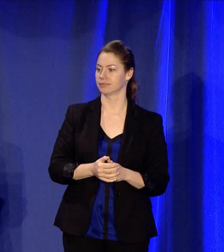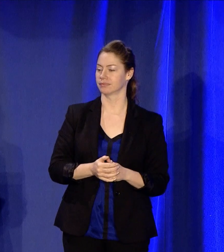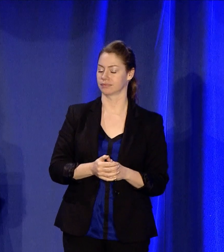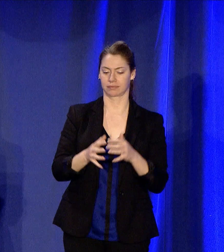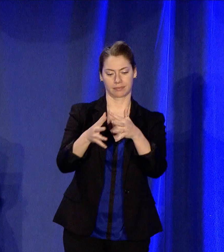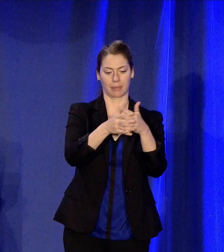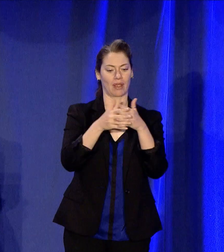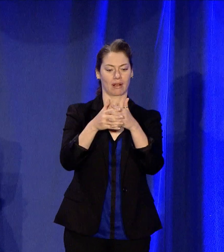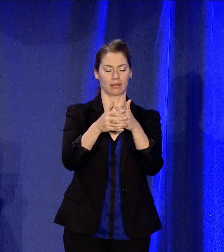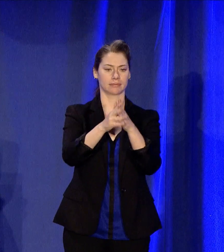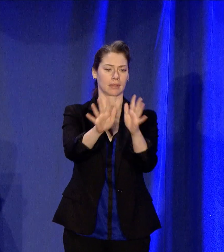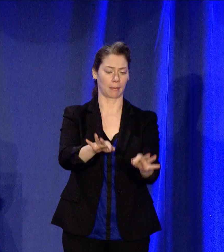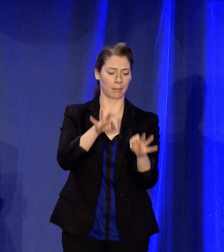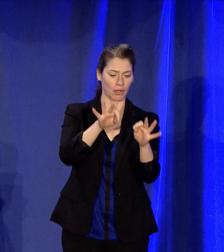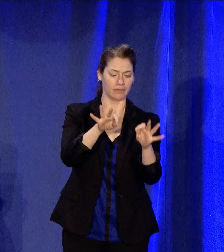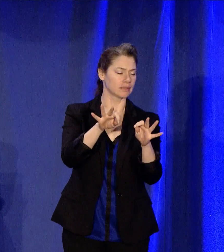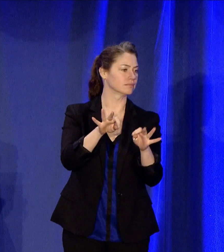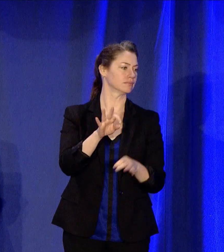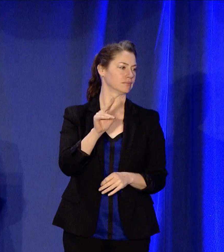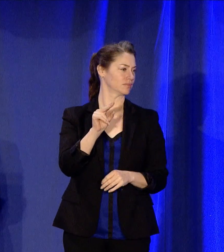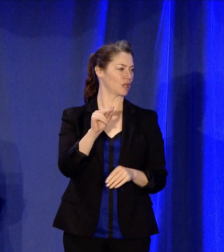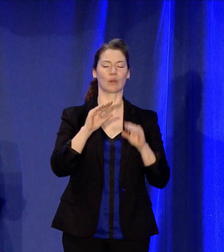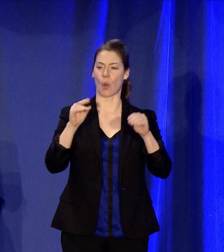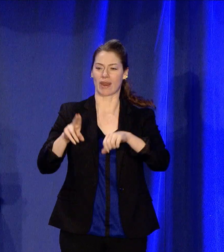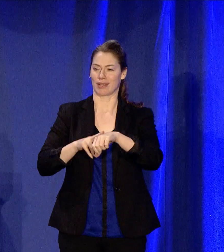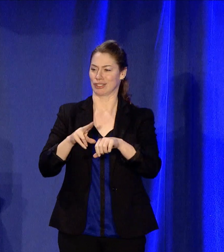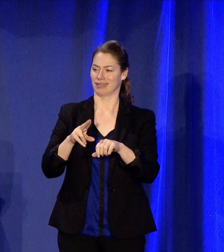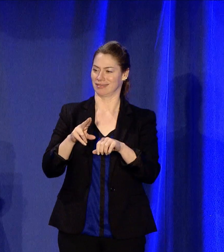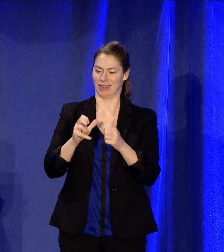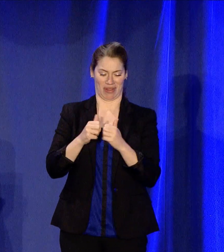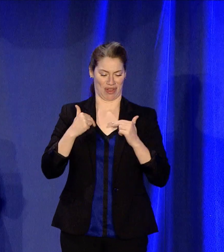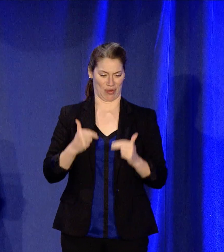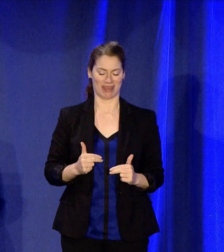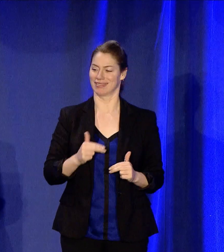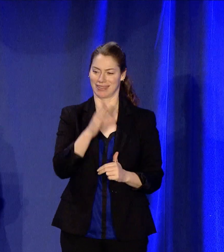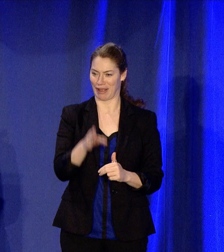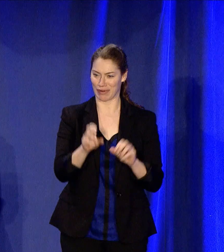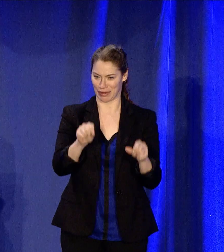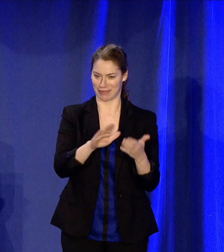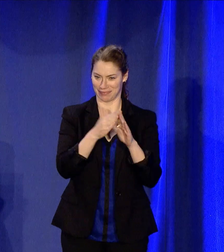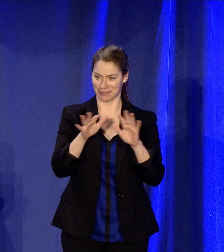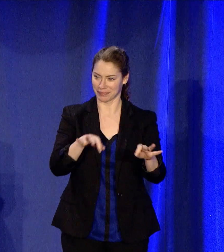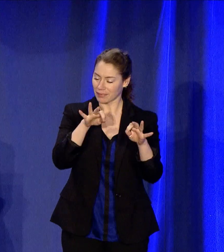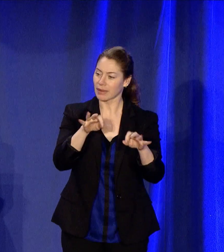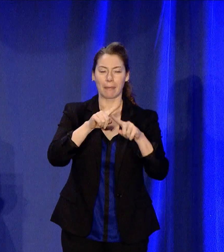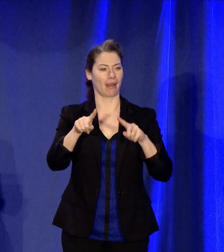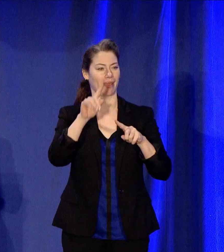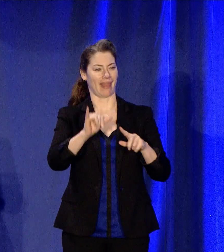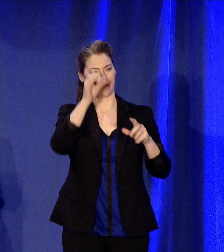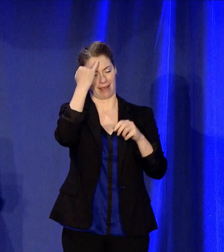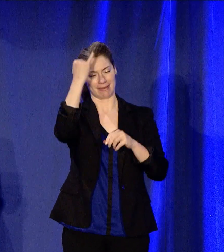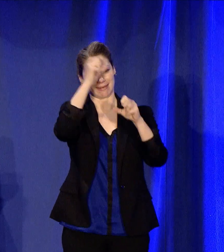America is not perfect. No nation of human beings ever could be. But the idea